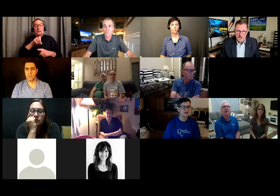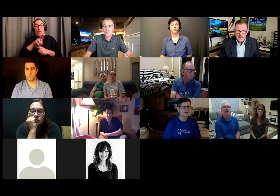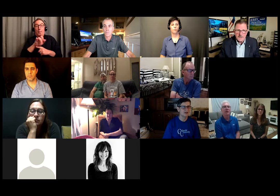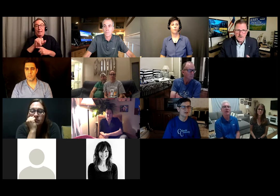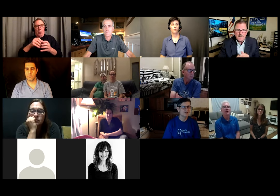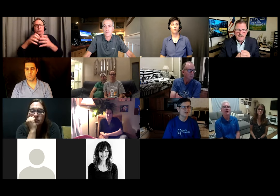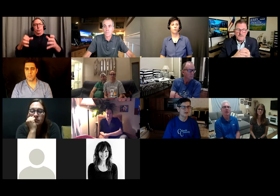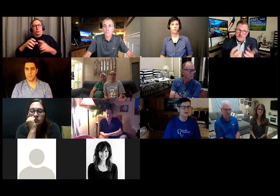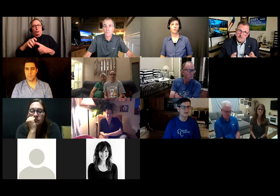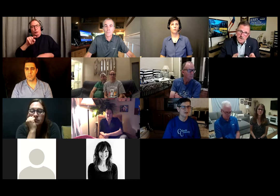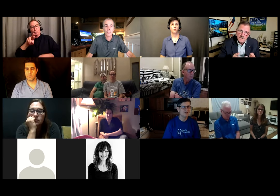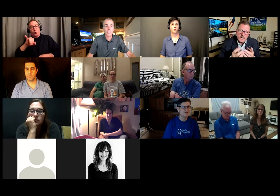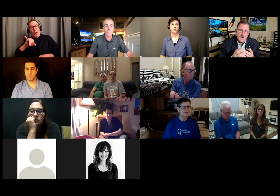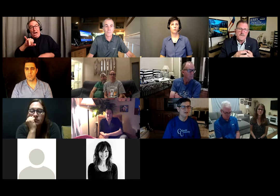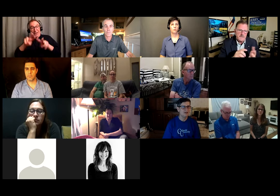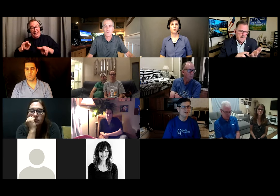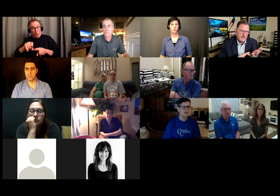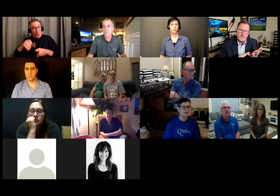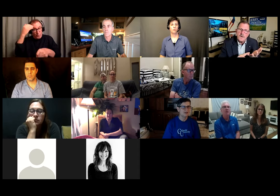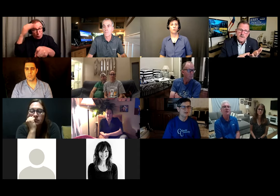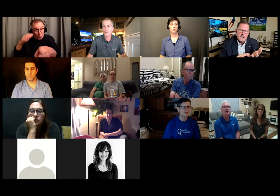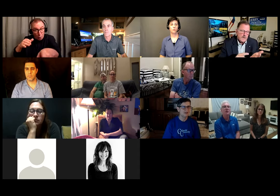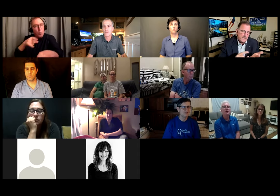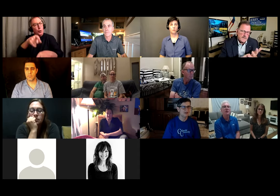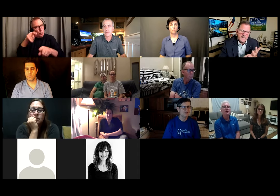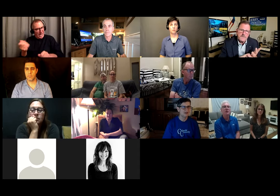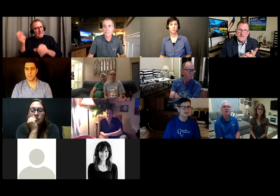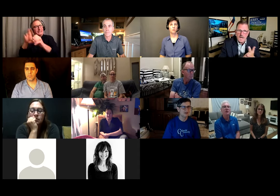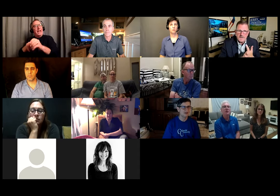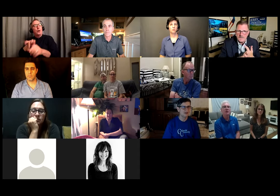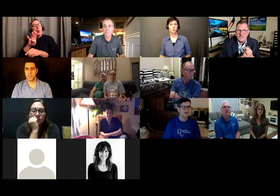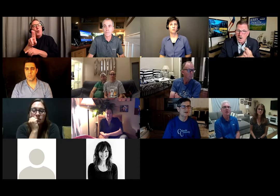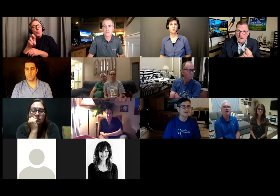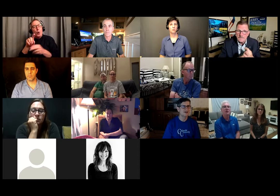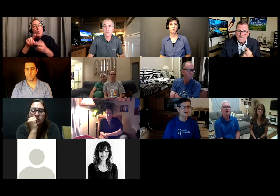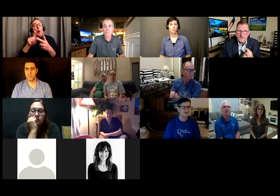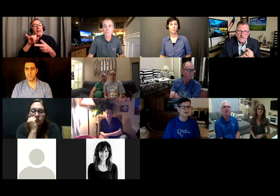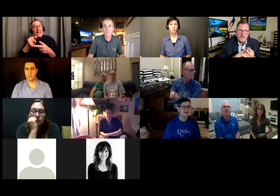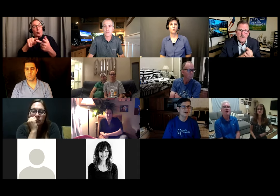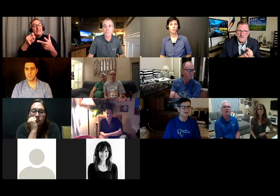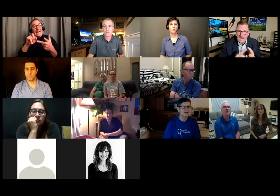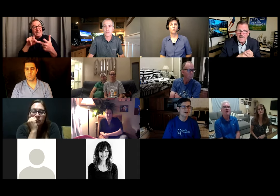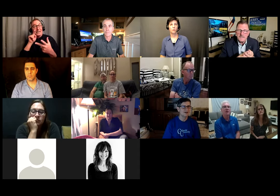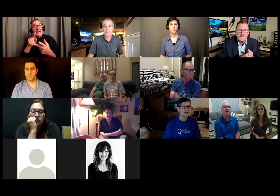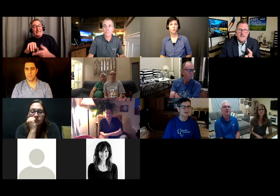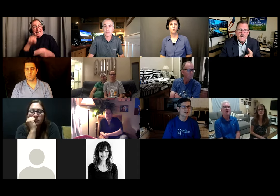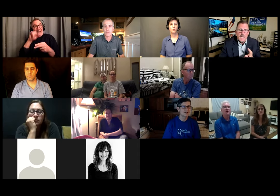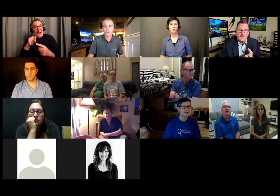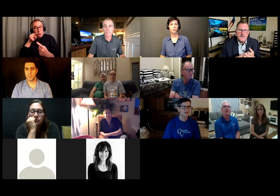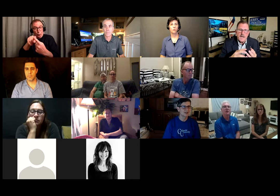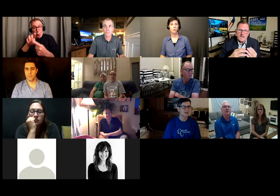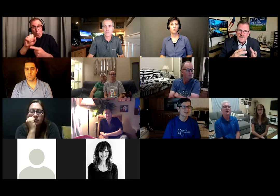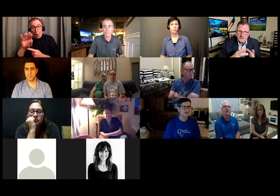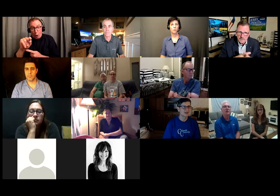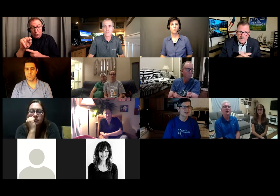is occurring in the Tri-Valley. So if you don't know it, you can actually take an Uber or a Lyft or a taxi to BART if you're, or to ACE, and